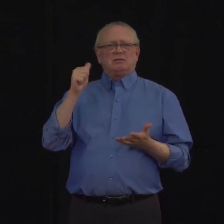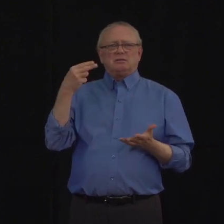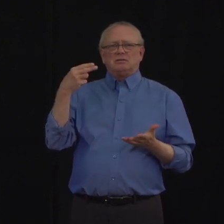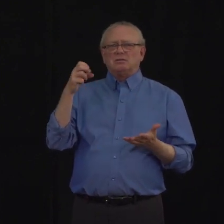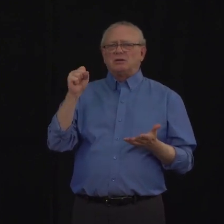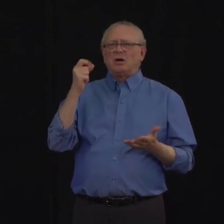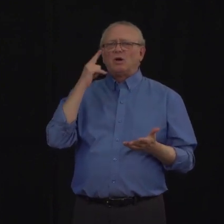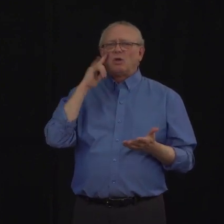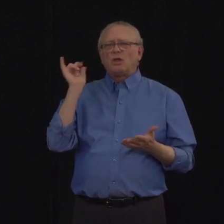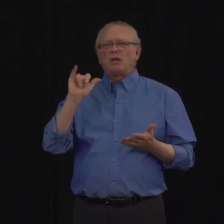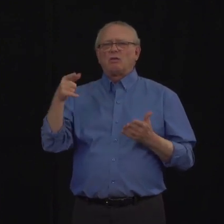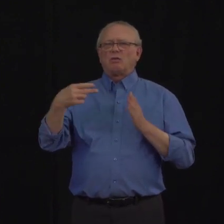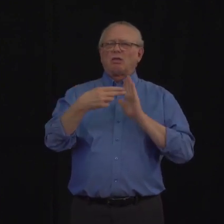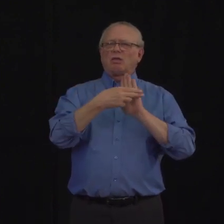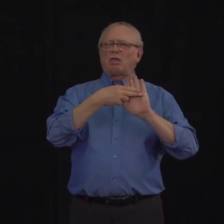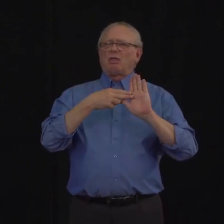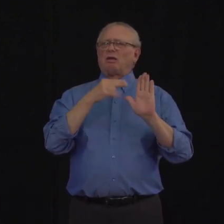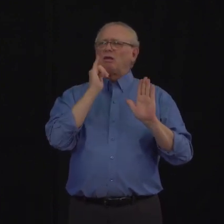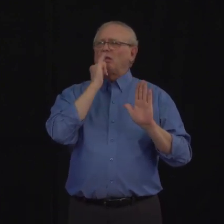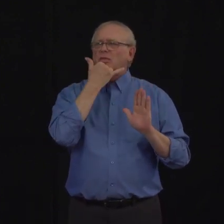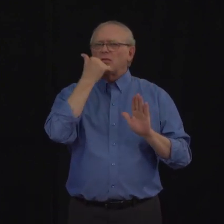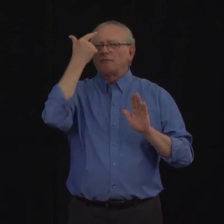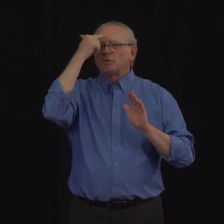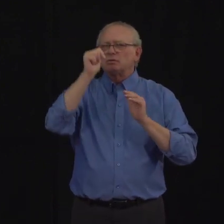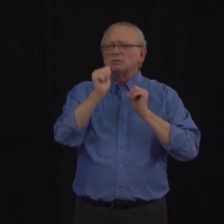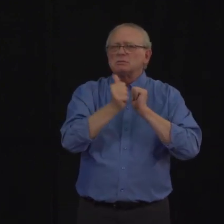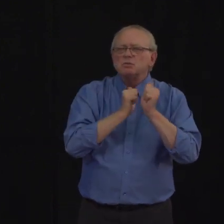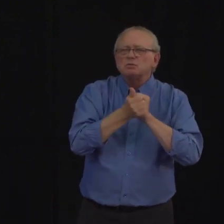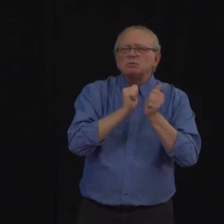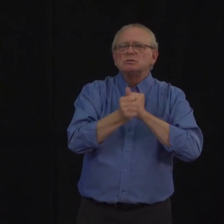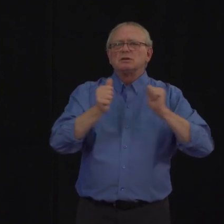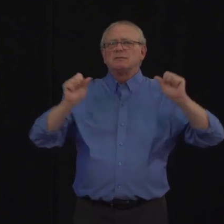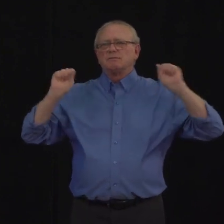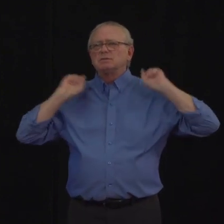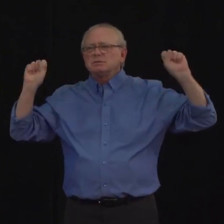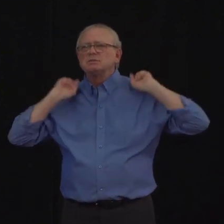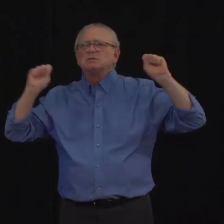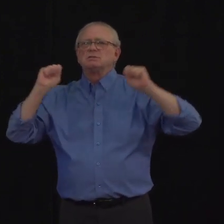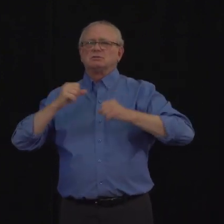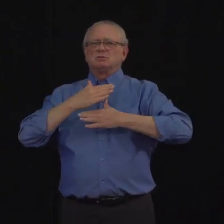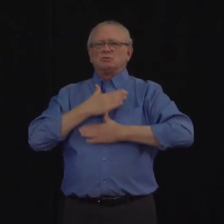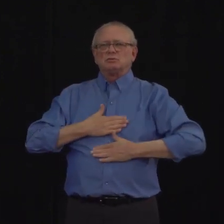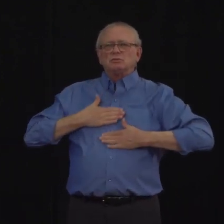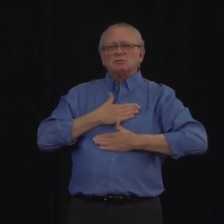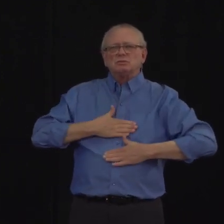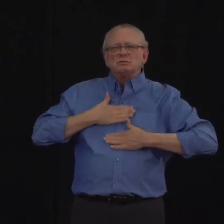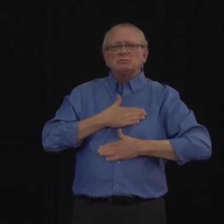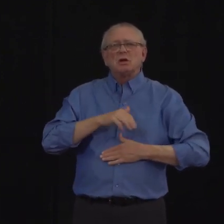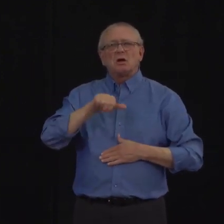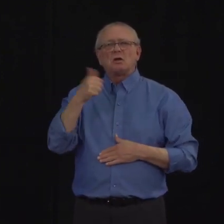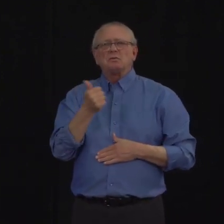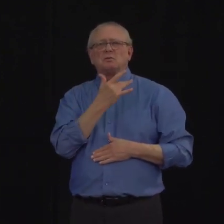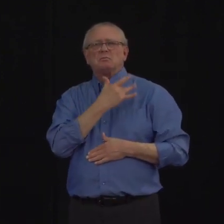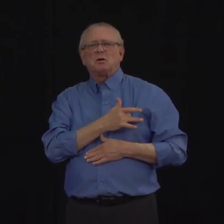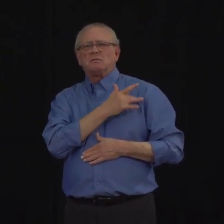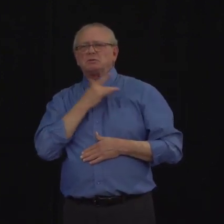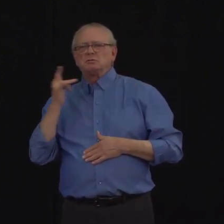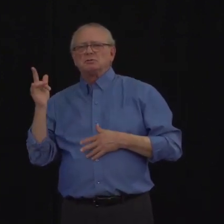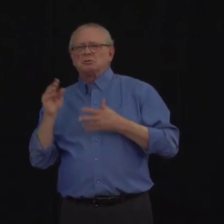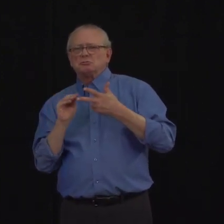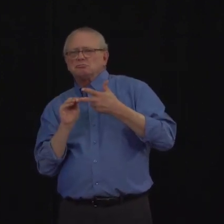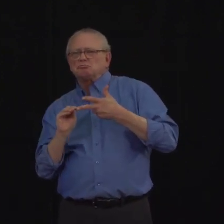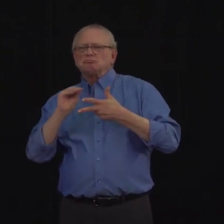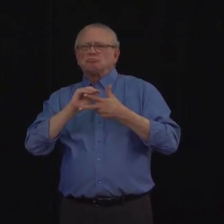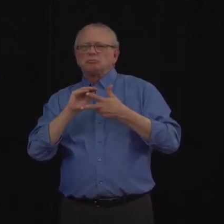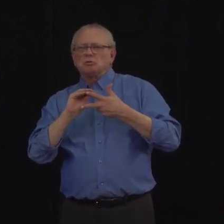and recreation, where other provinces have not classified it in Phase 3. So number one, I would like to know why you have